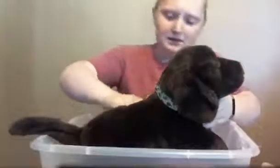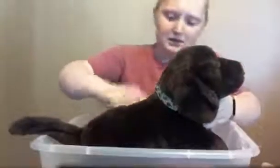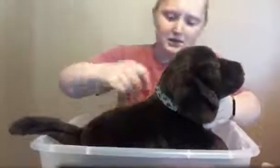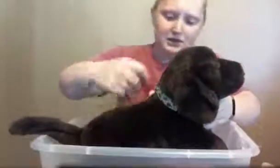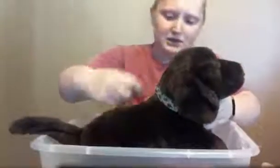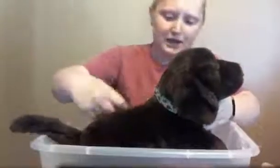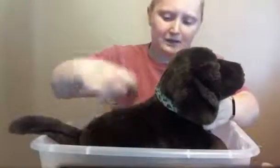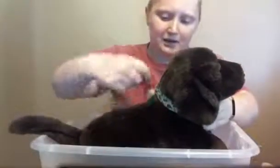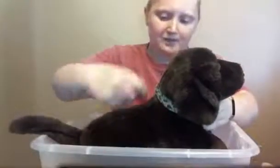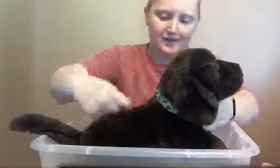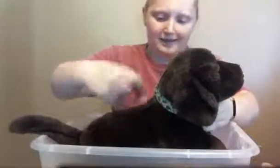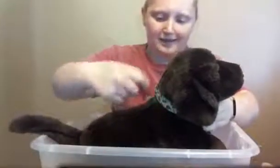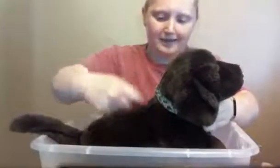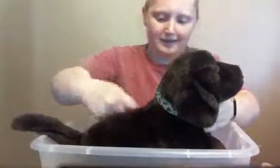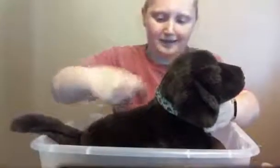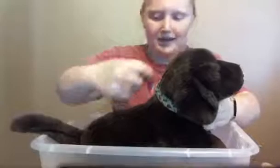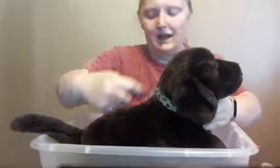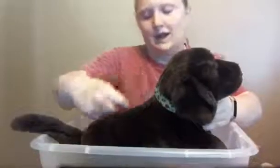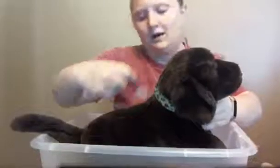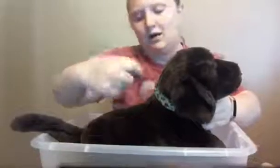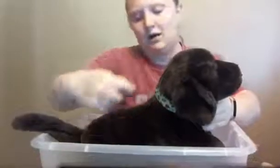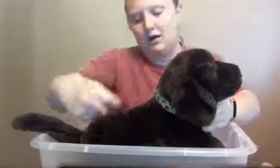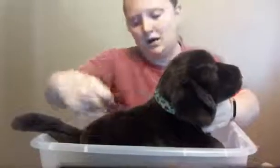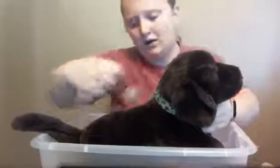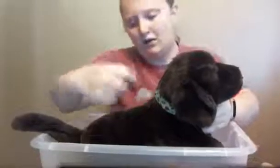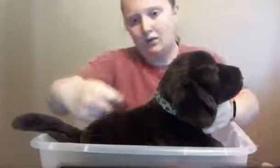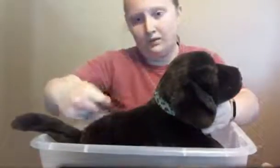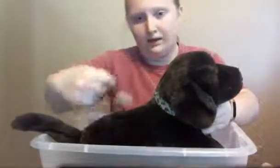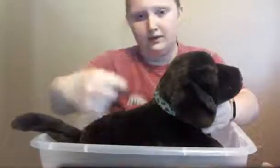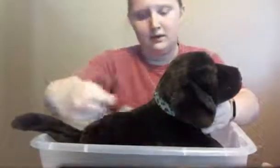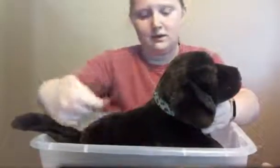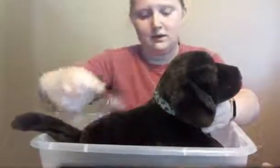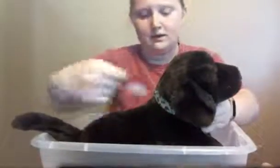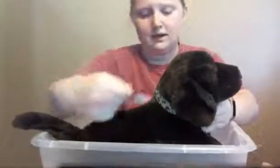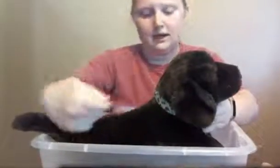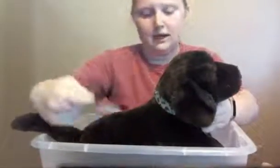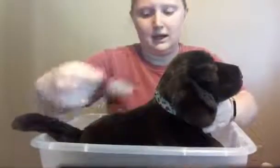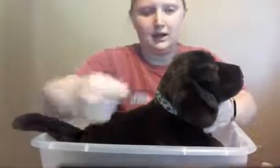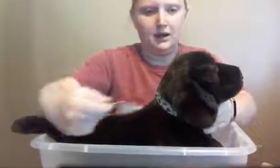to shed, which means he likes to get hair all over. So I have to clean it off.